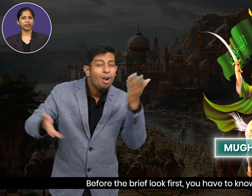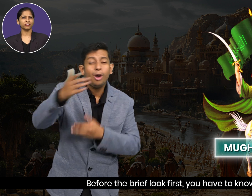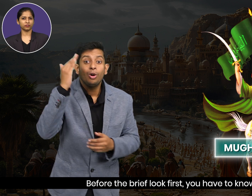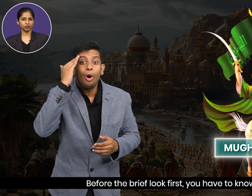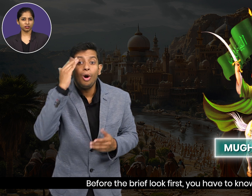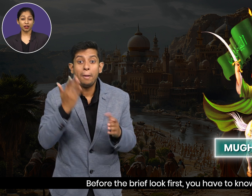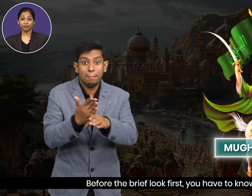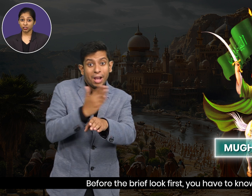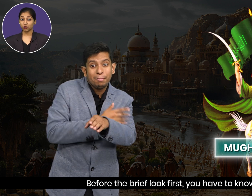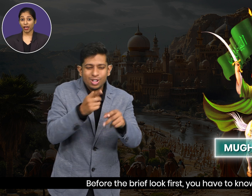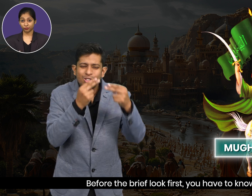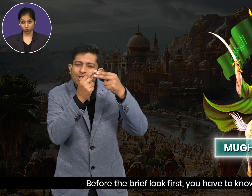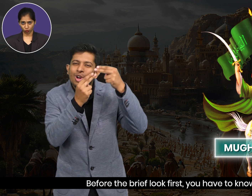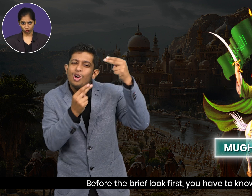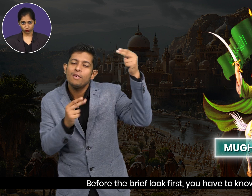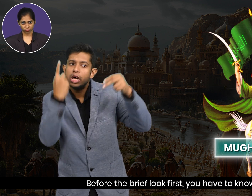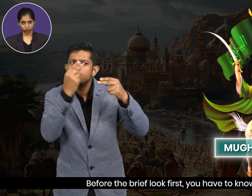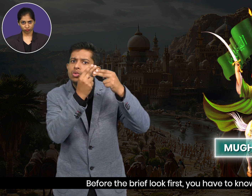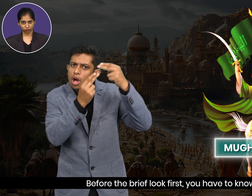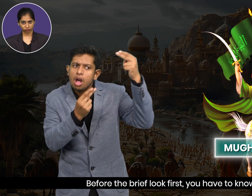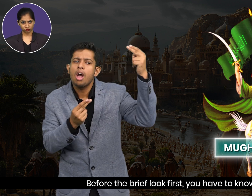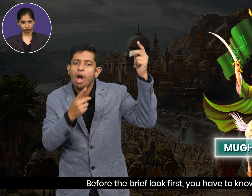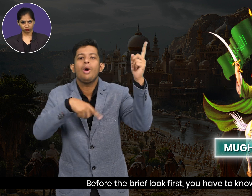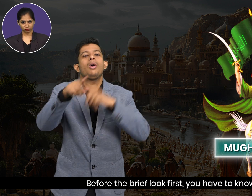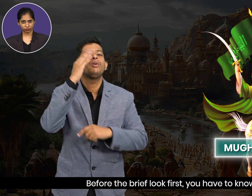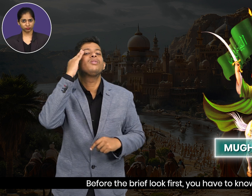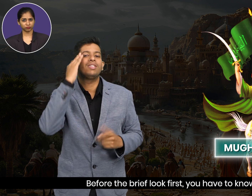Before the brief look, first you have to know